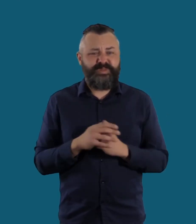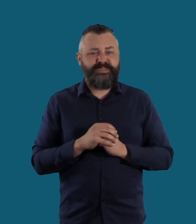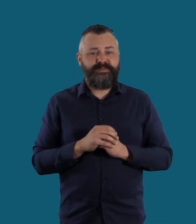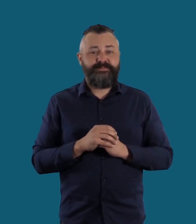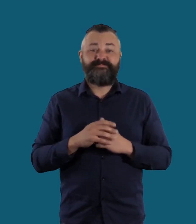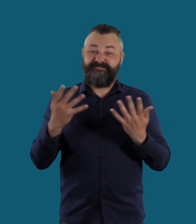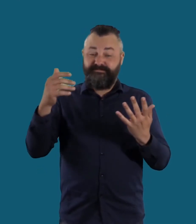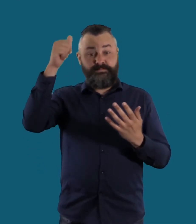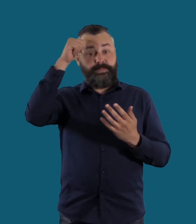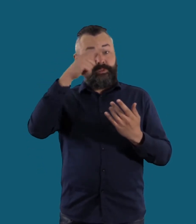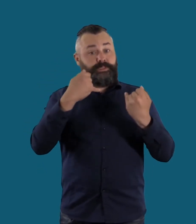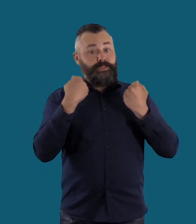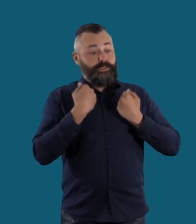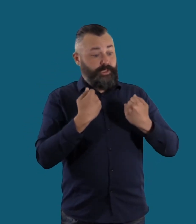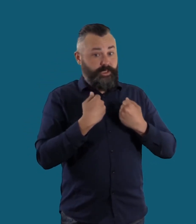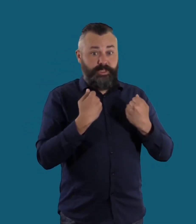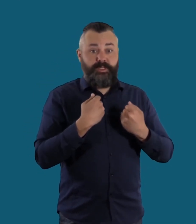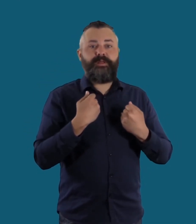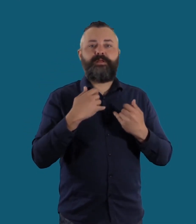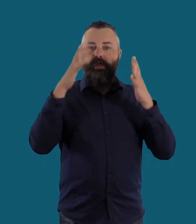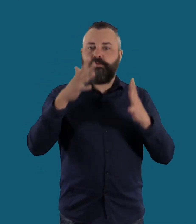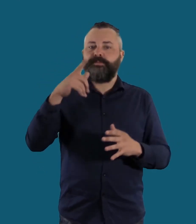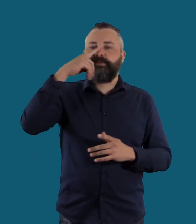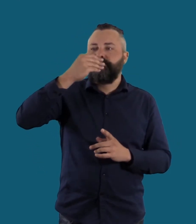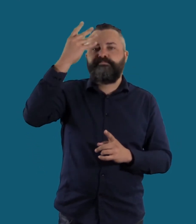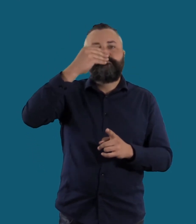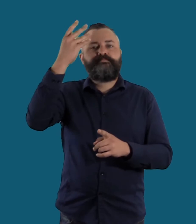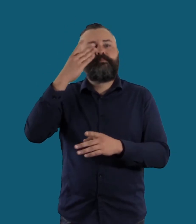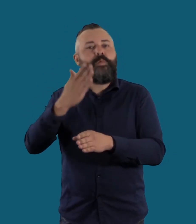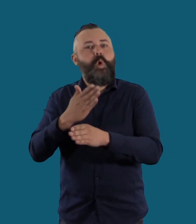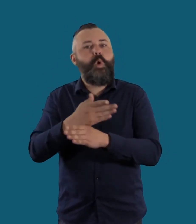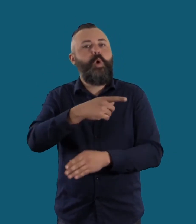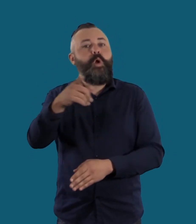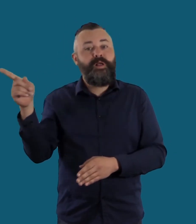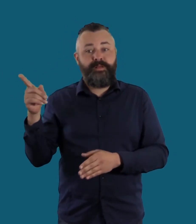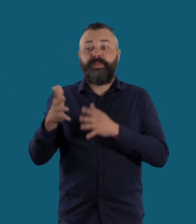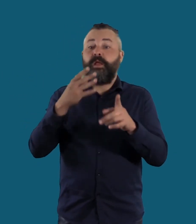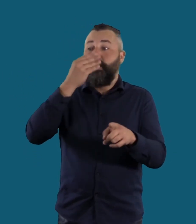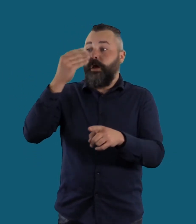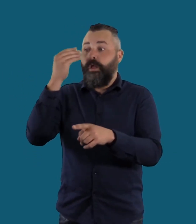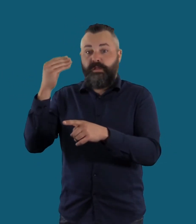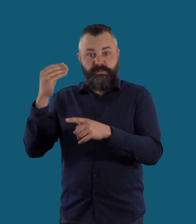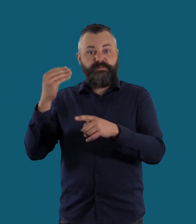The more people are sick, the more people are absent from work, which affects businesses.